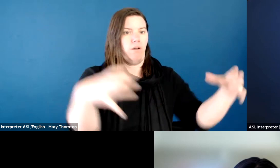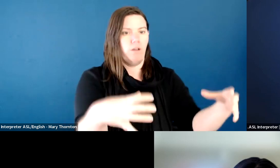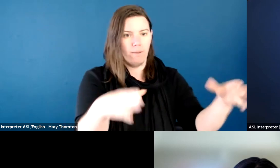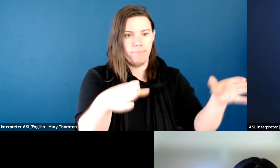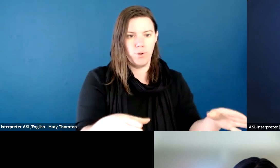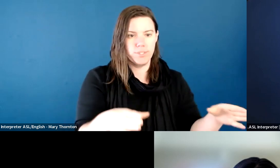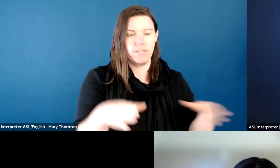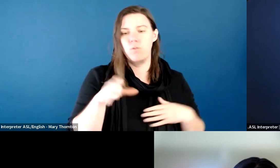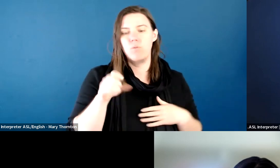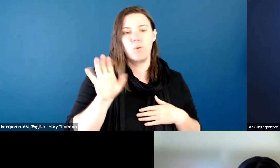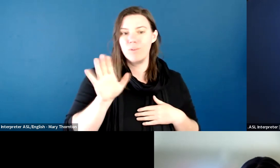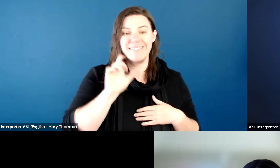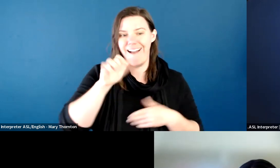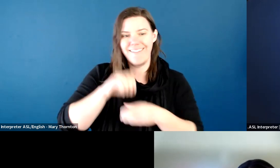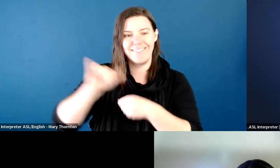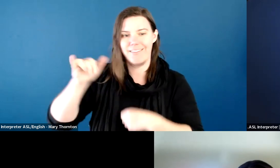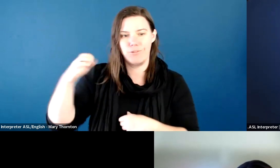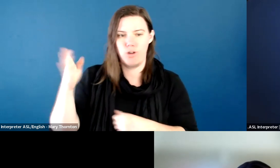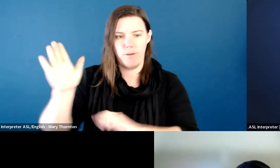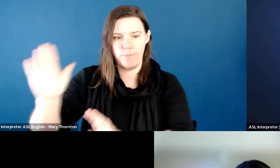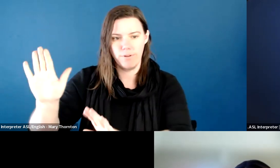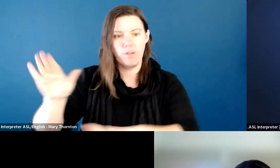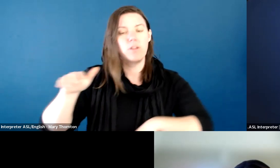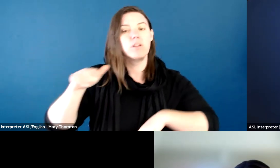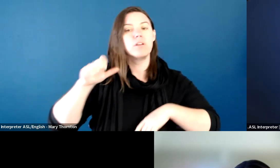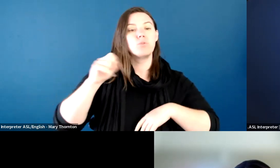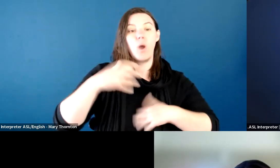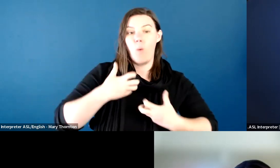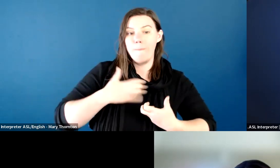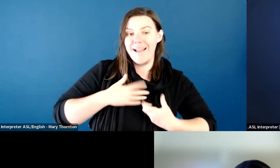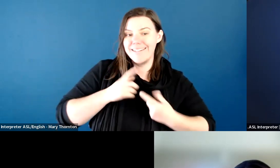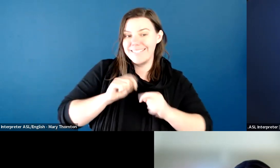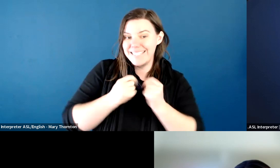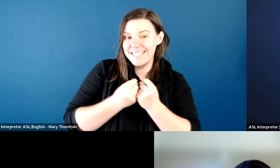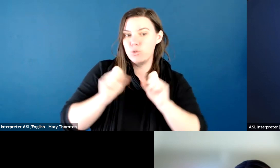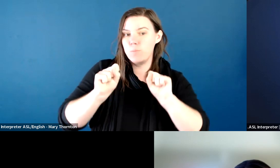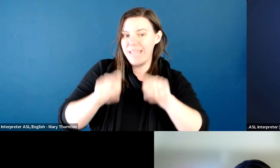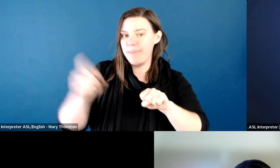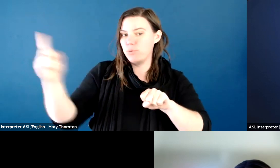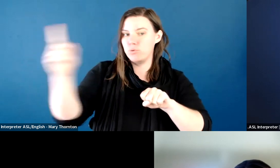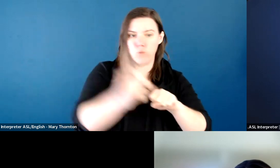And I want my team to be able to respond when there is a need, even